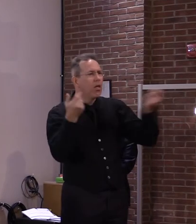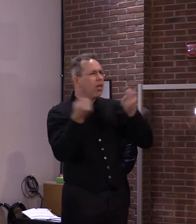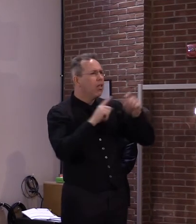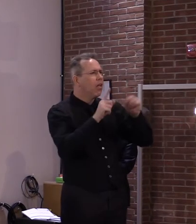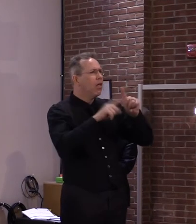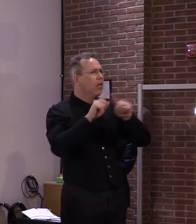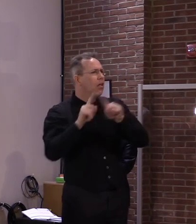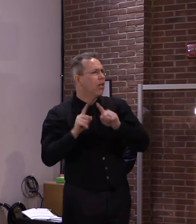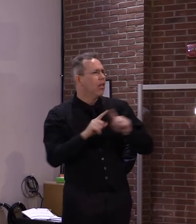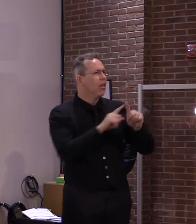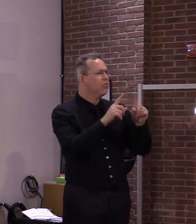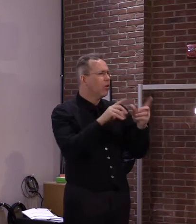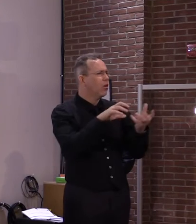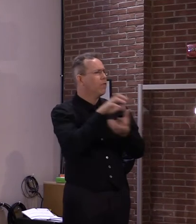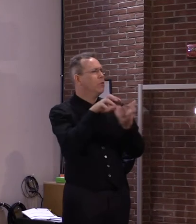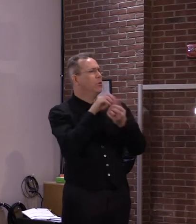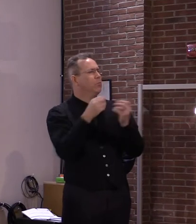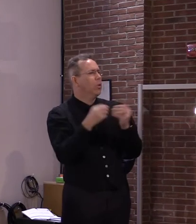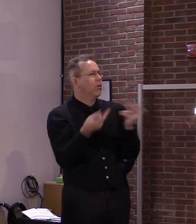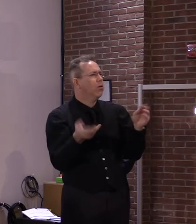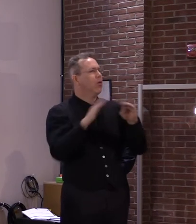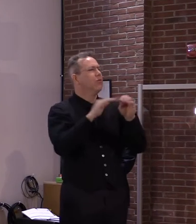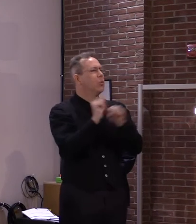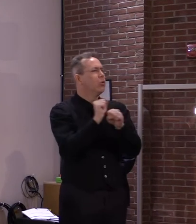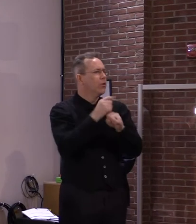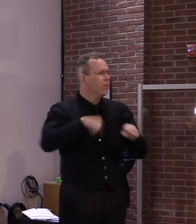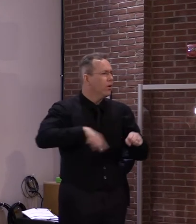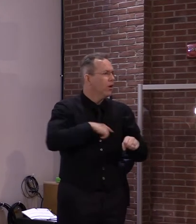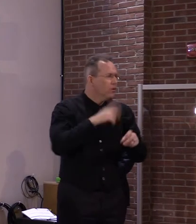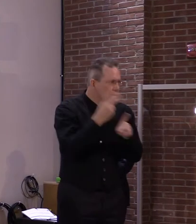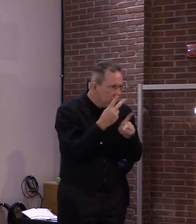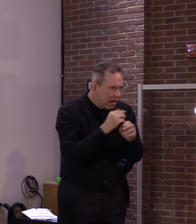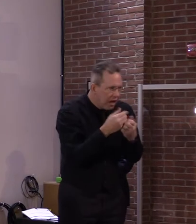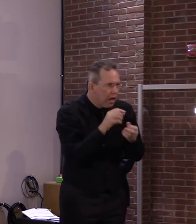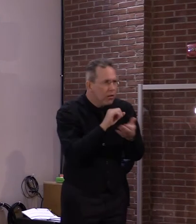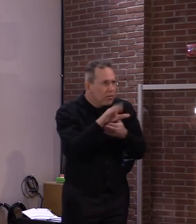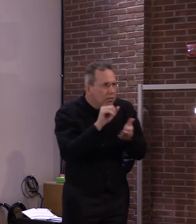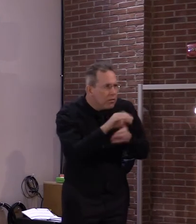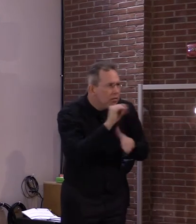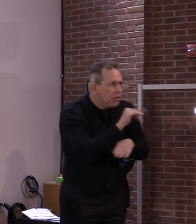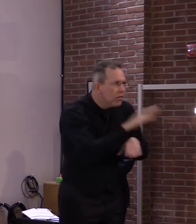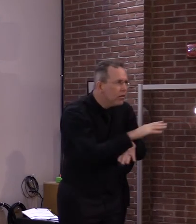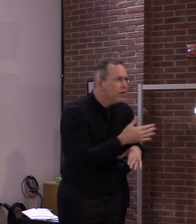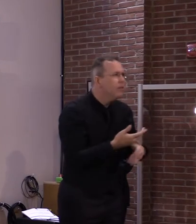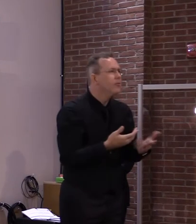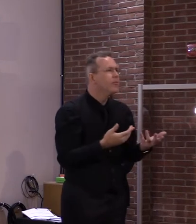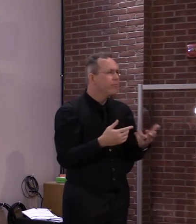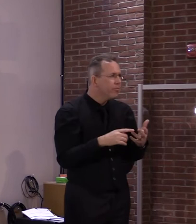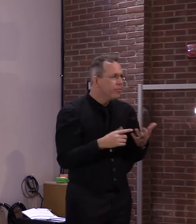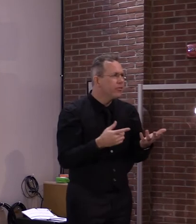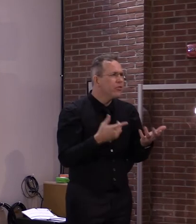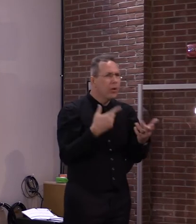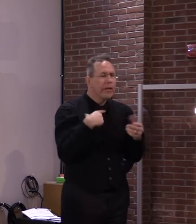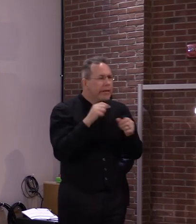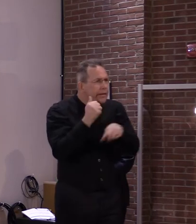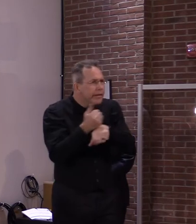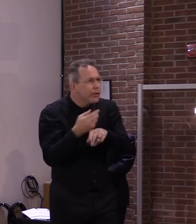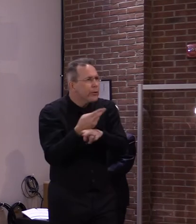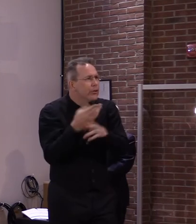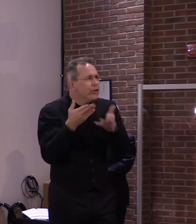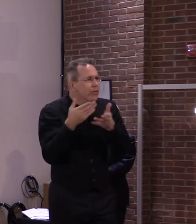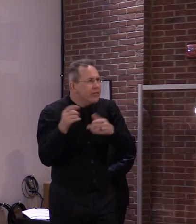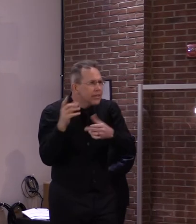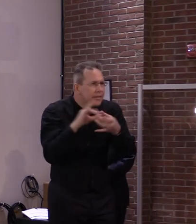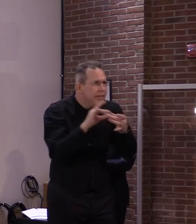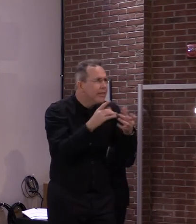just labor but the agency digital services as well as the tax department and others and trying